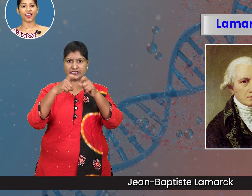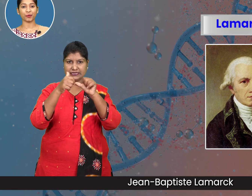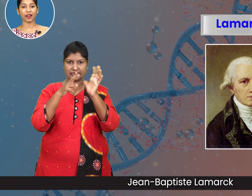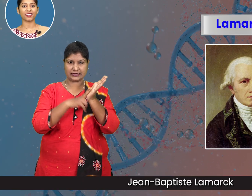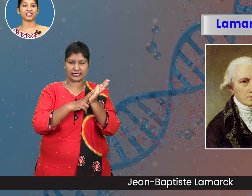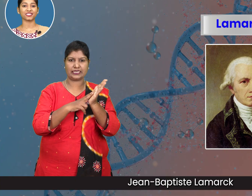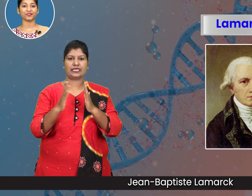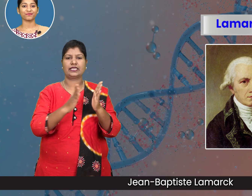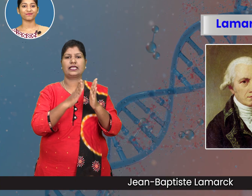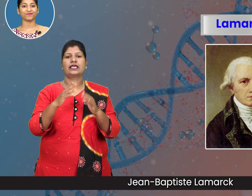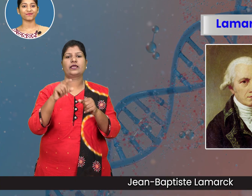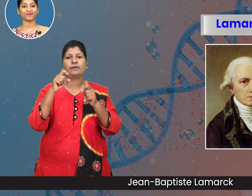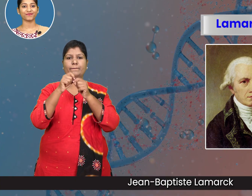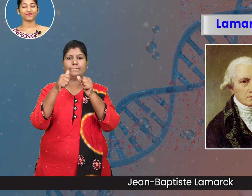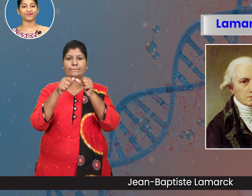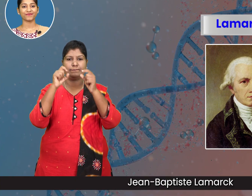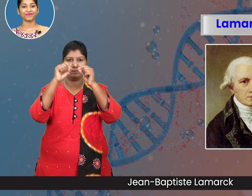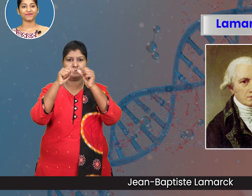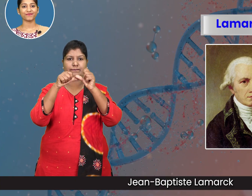Jean-Baptiste Lamarck.